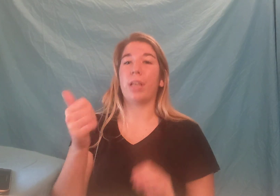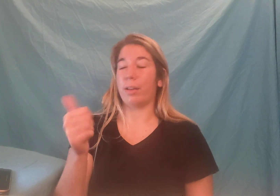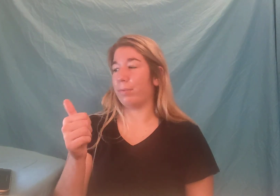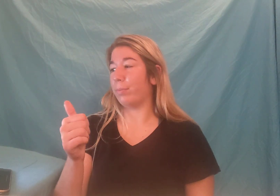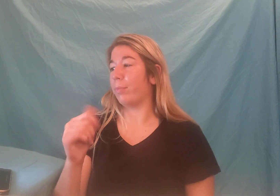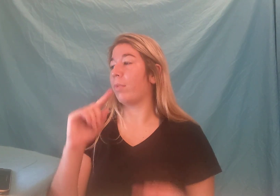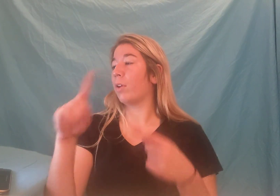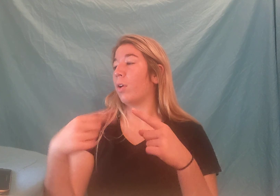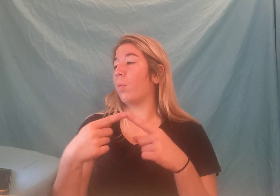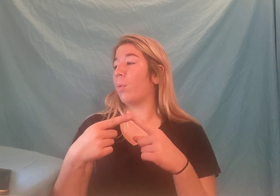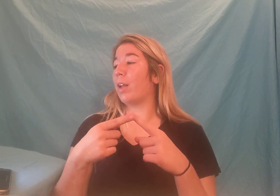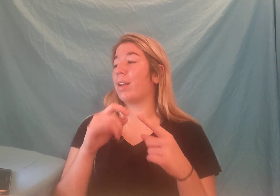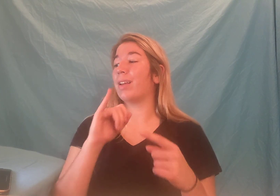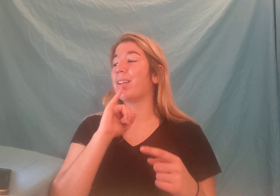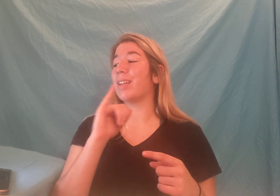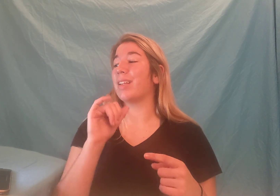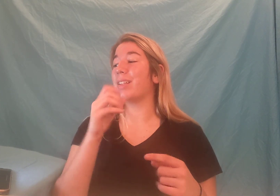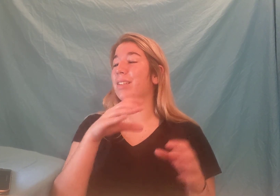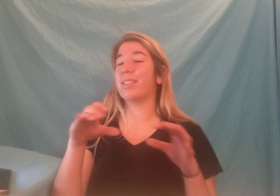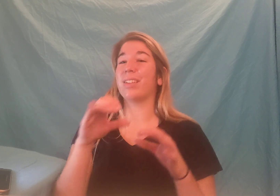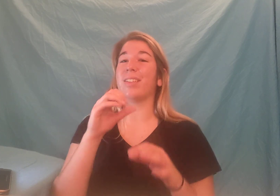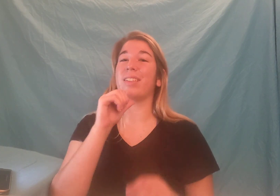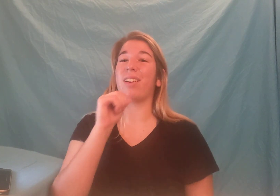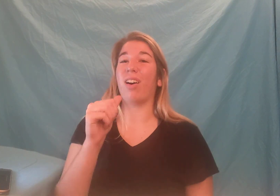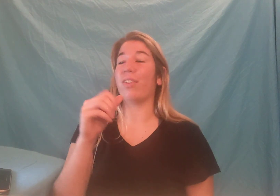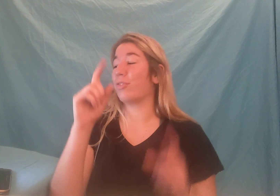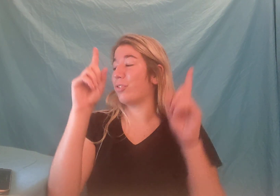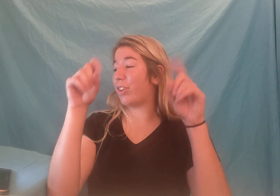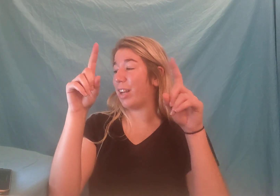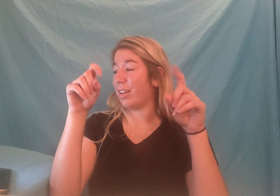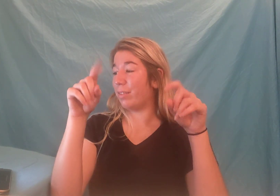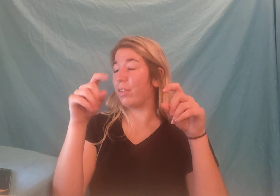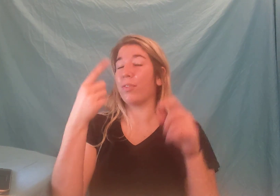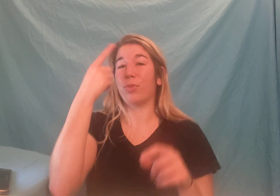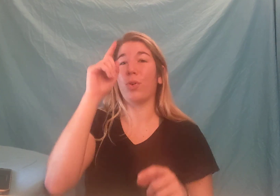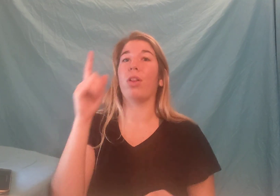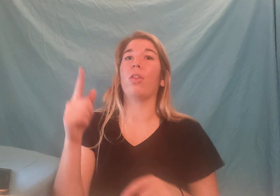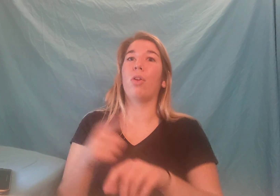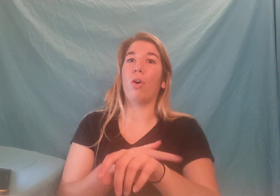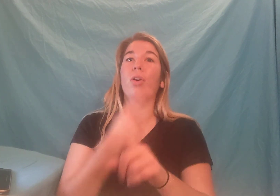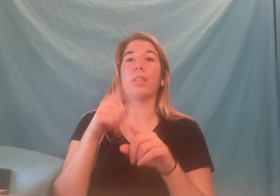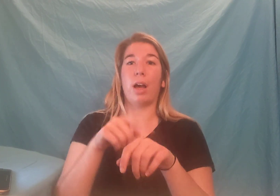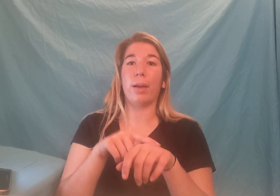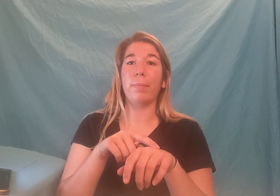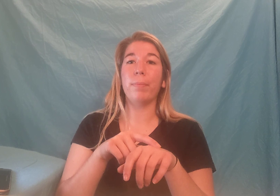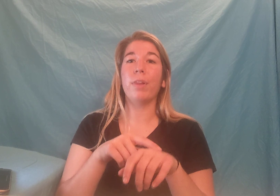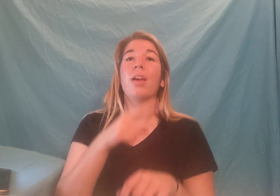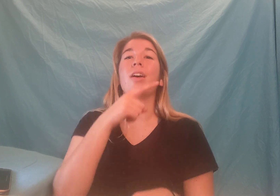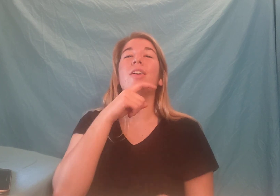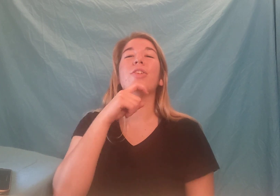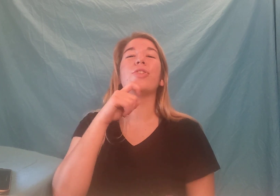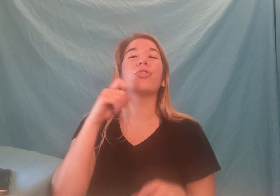10, when it does not rain for a long time, a